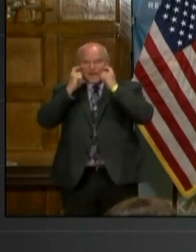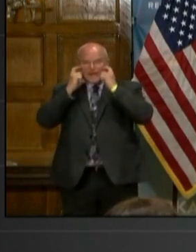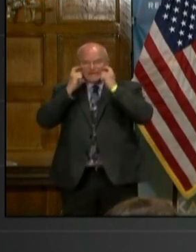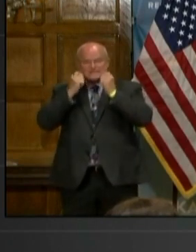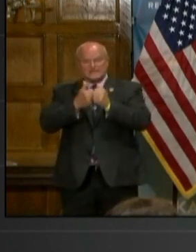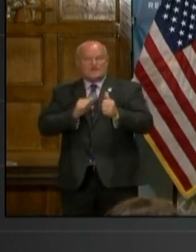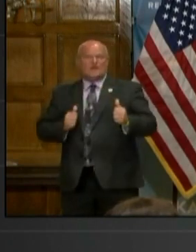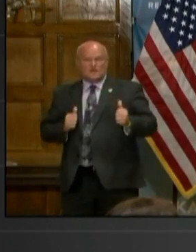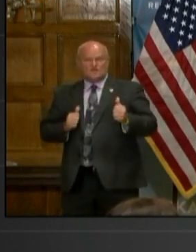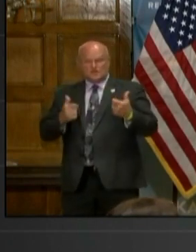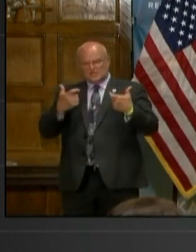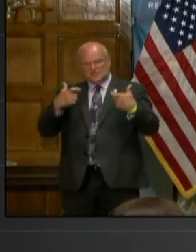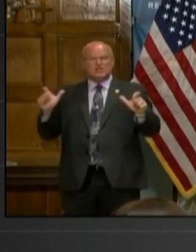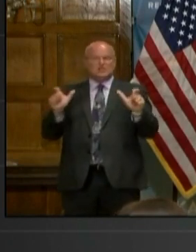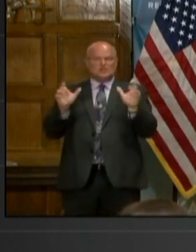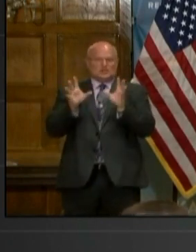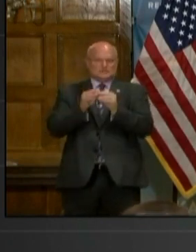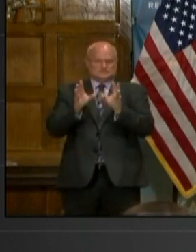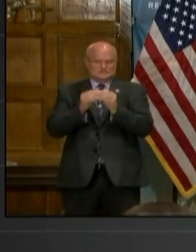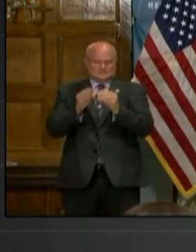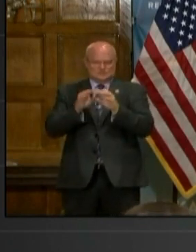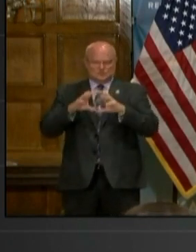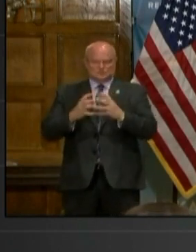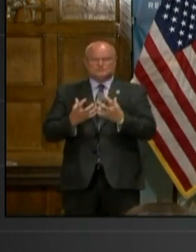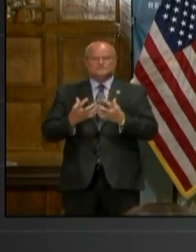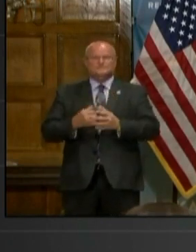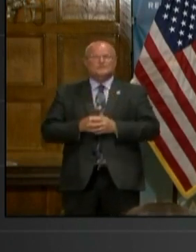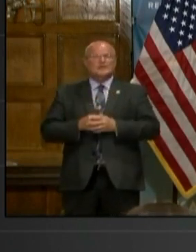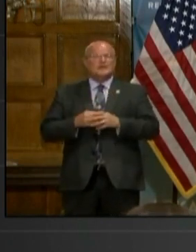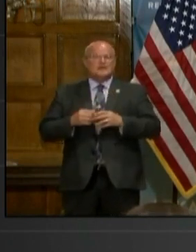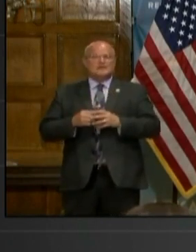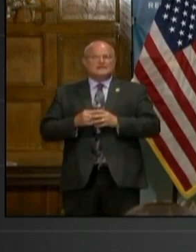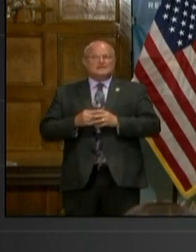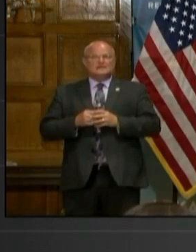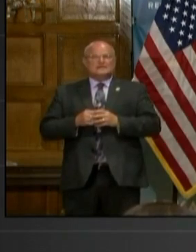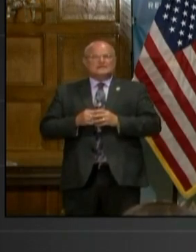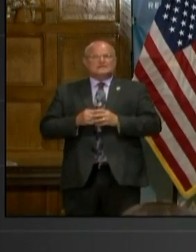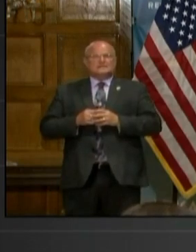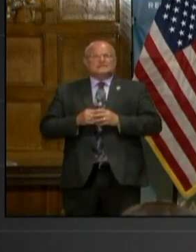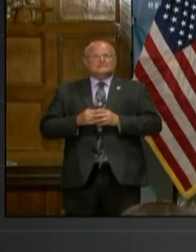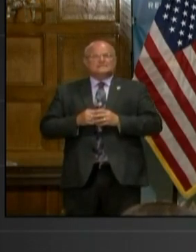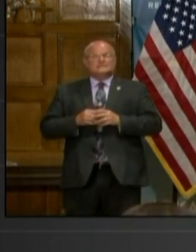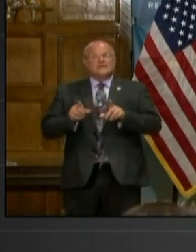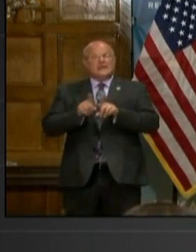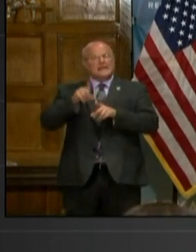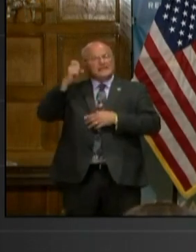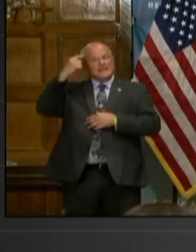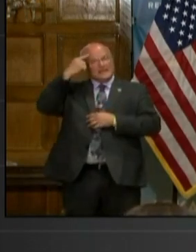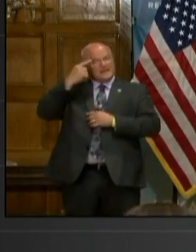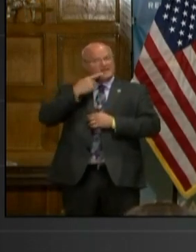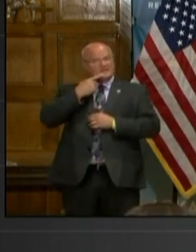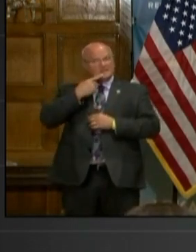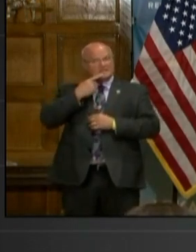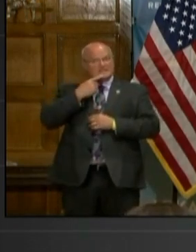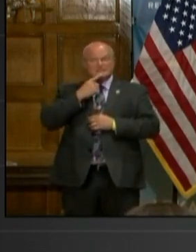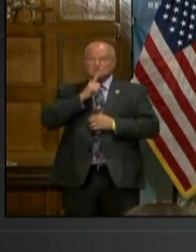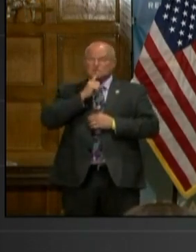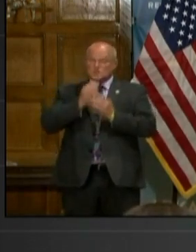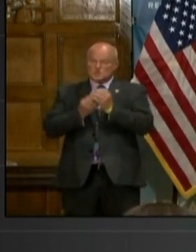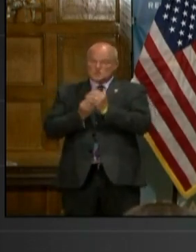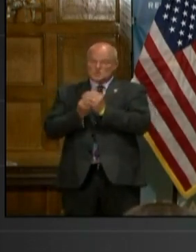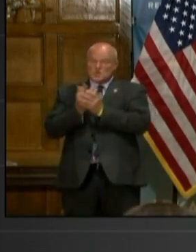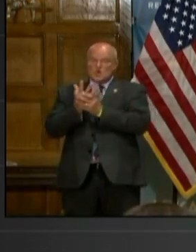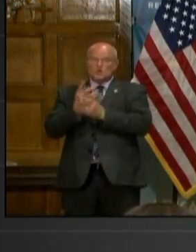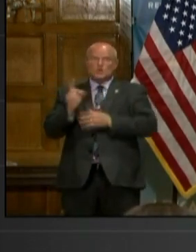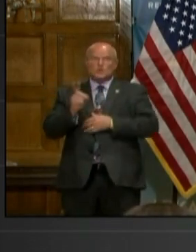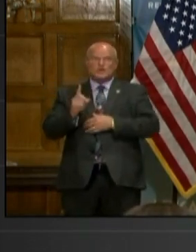masks, avoiding large congregate settings as much as possible. As the governor has pointed out, our real growth area